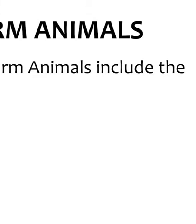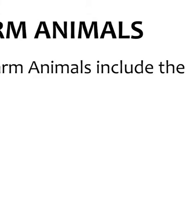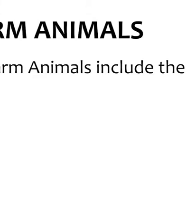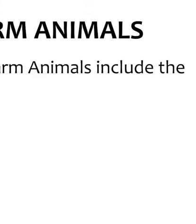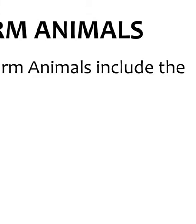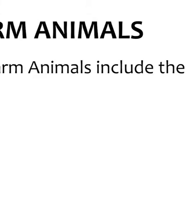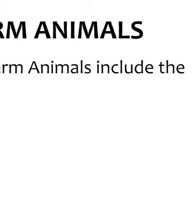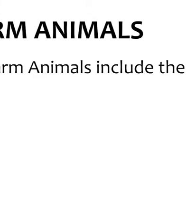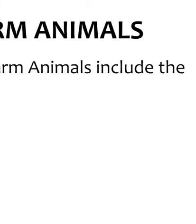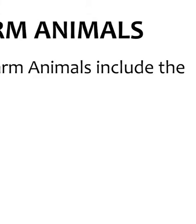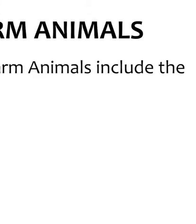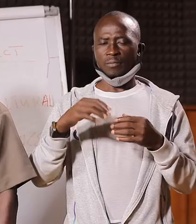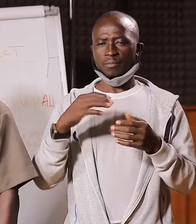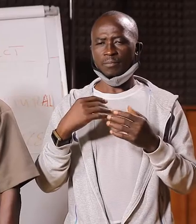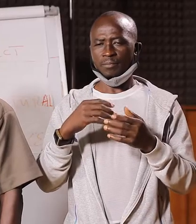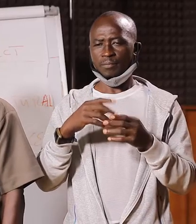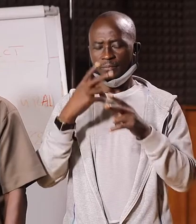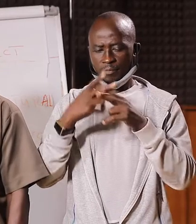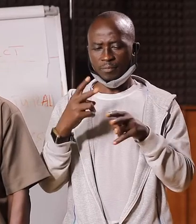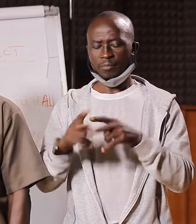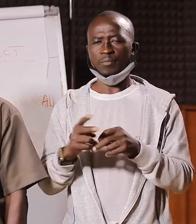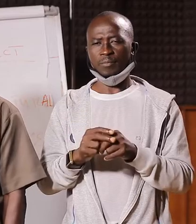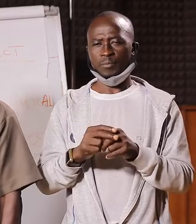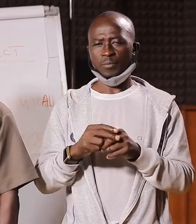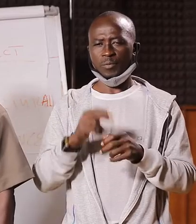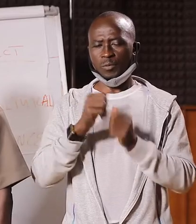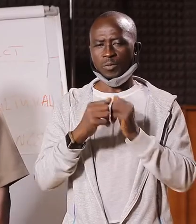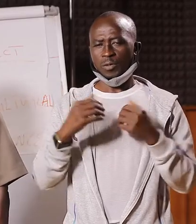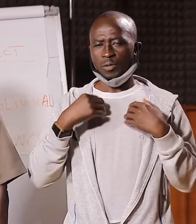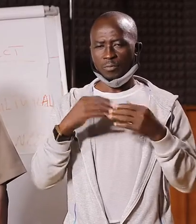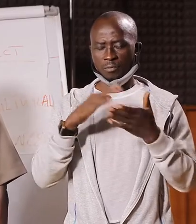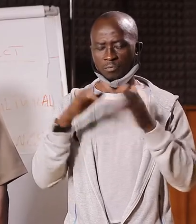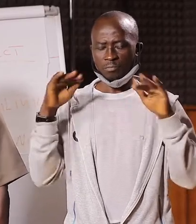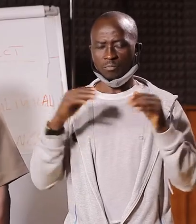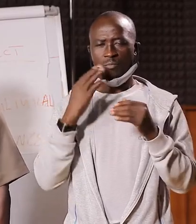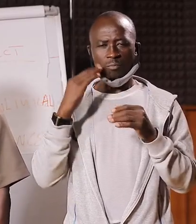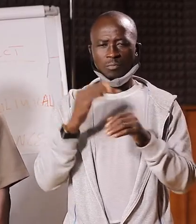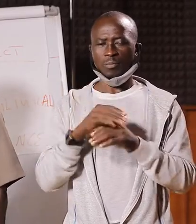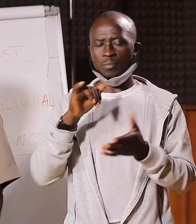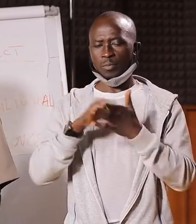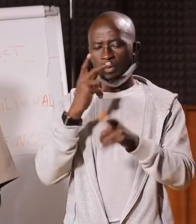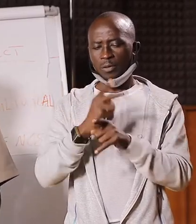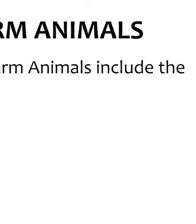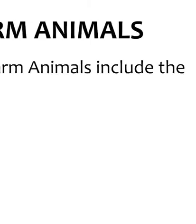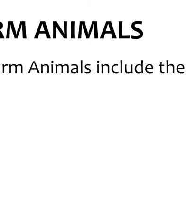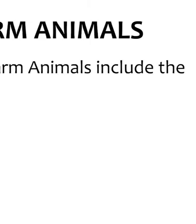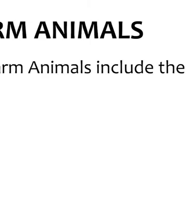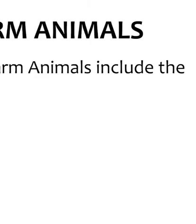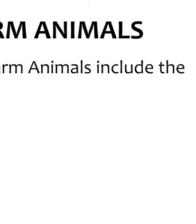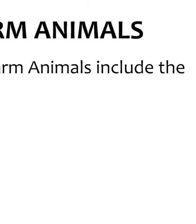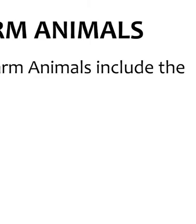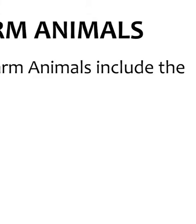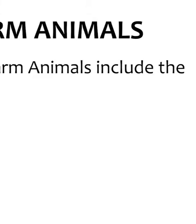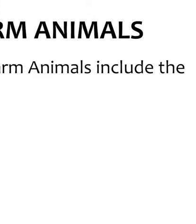we have poultry, which includes all the types of birds that are domesticated at home.